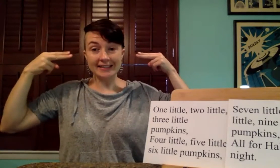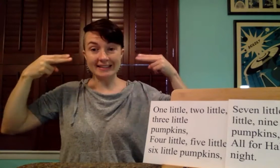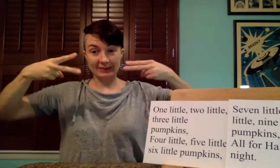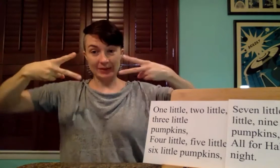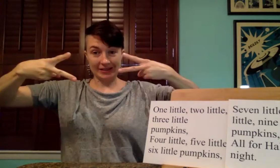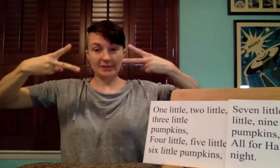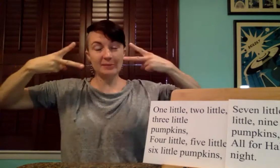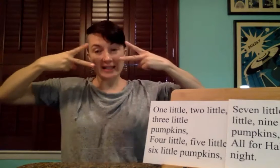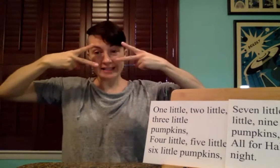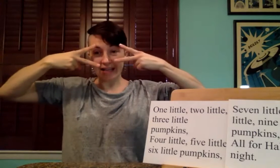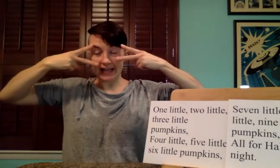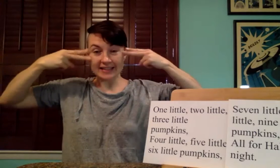Halloween. We show our mask eyes.